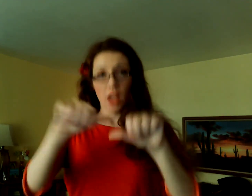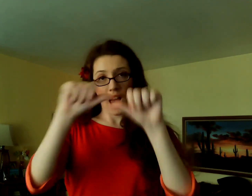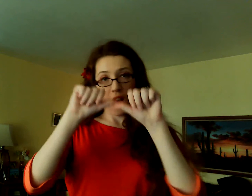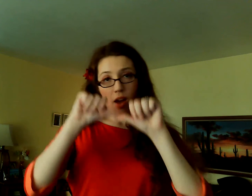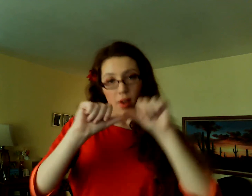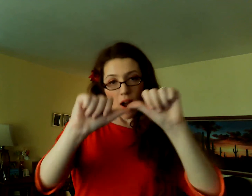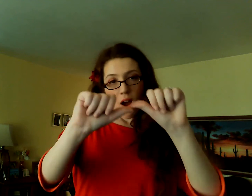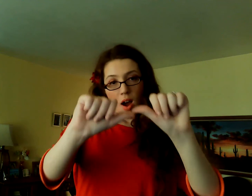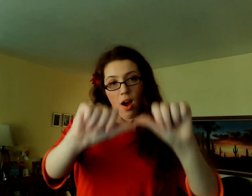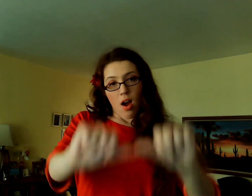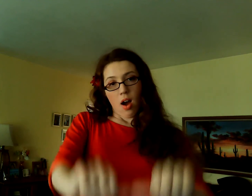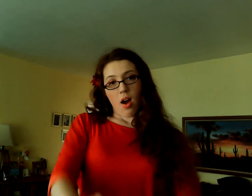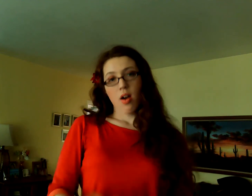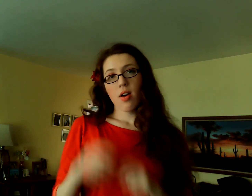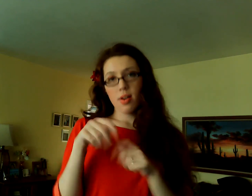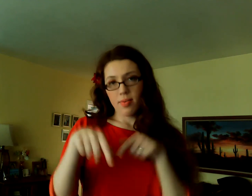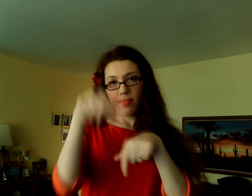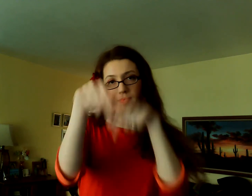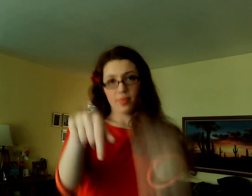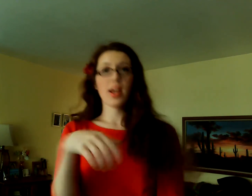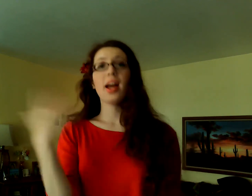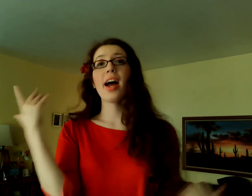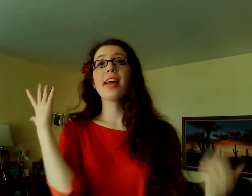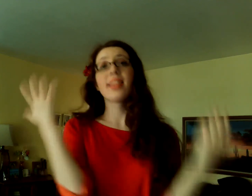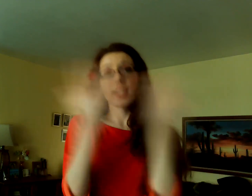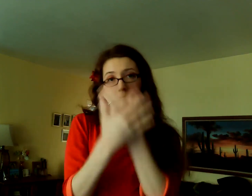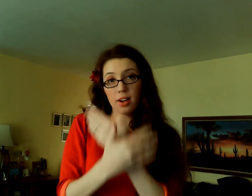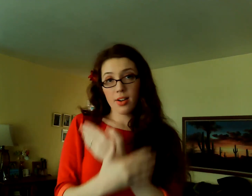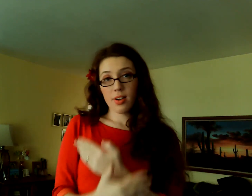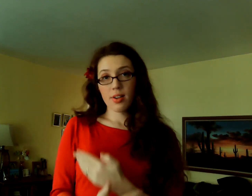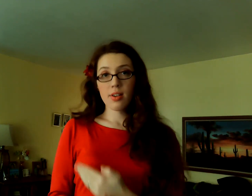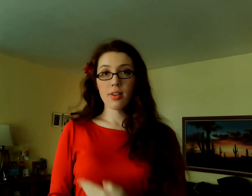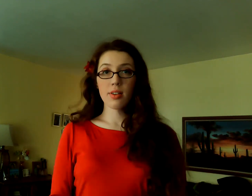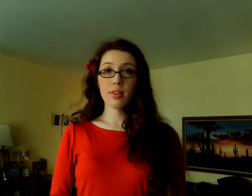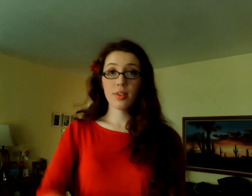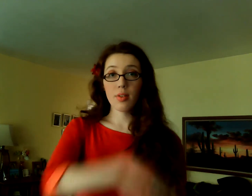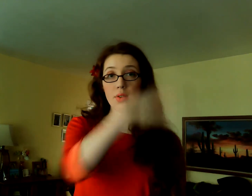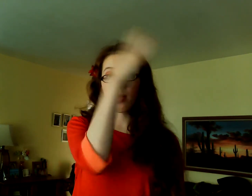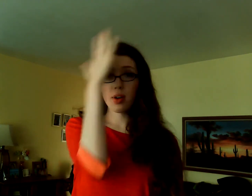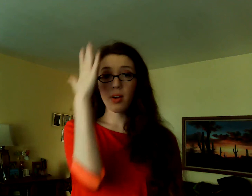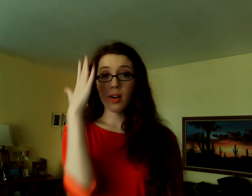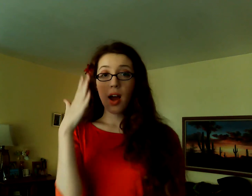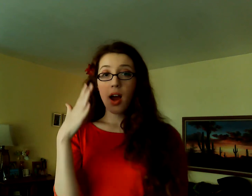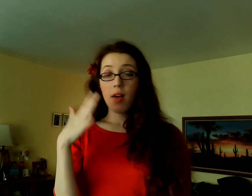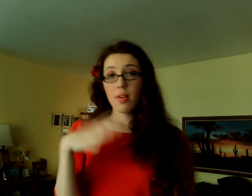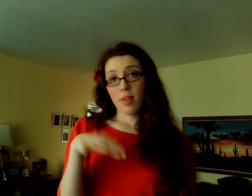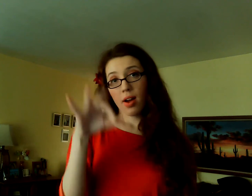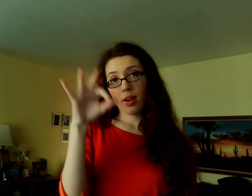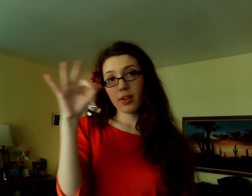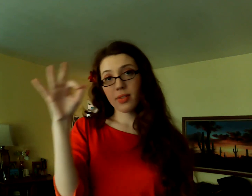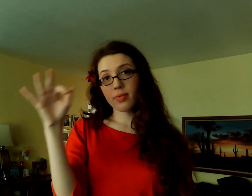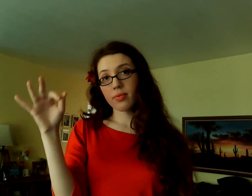carry on And the shadows will never find you